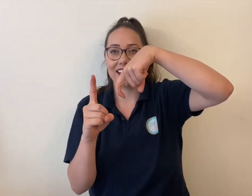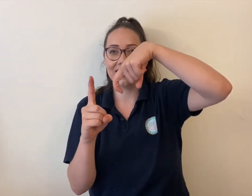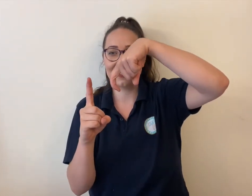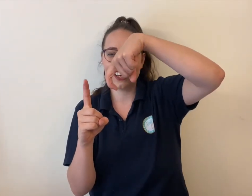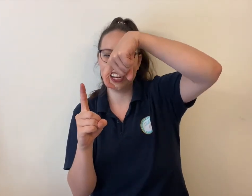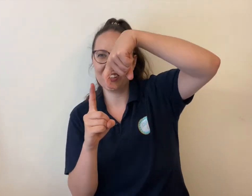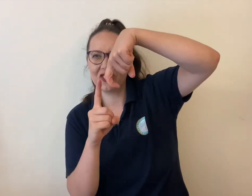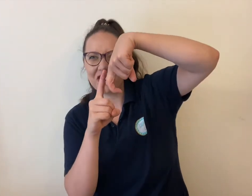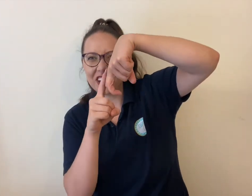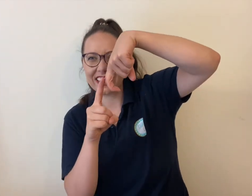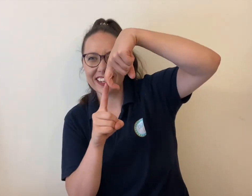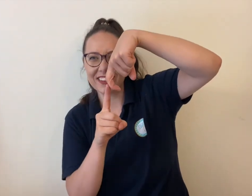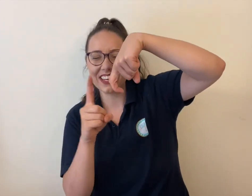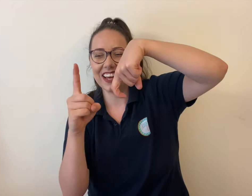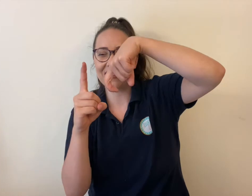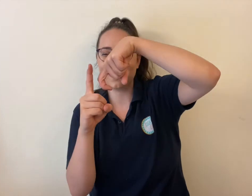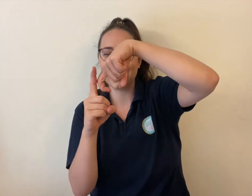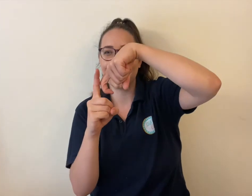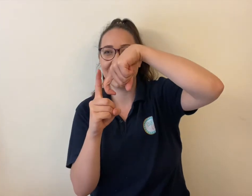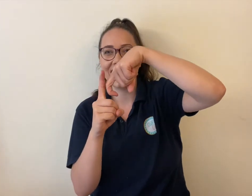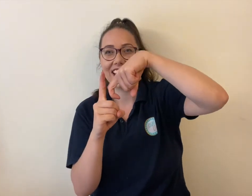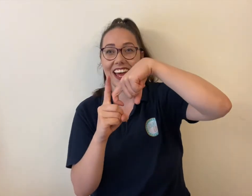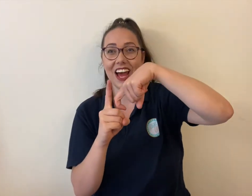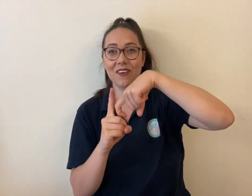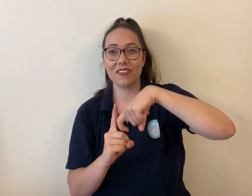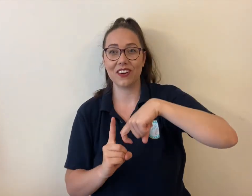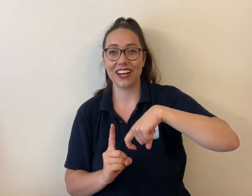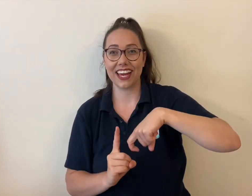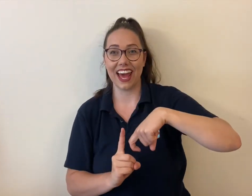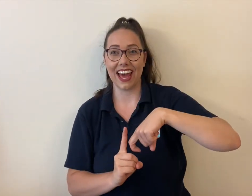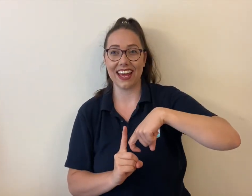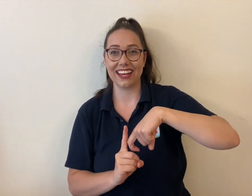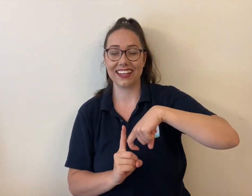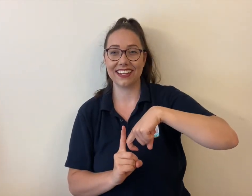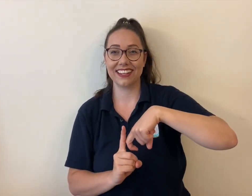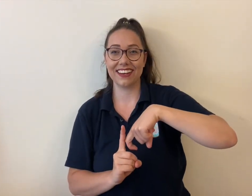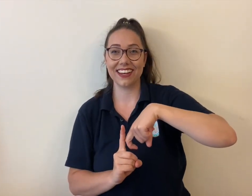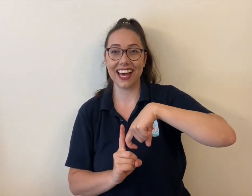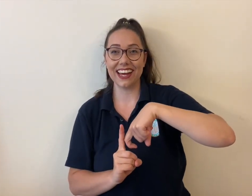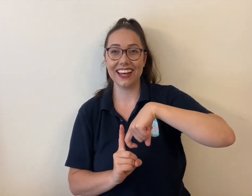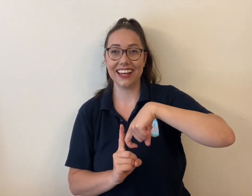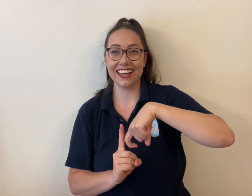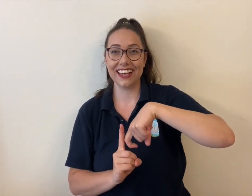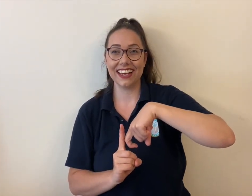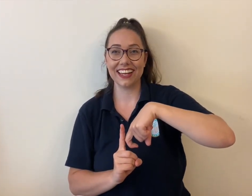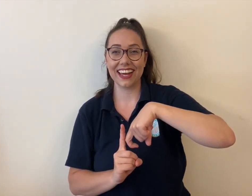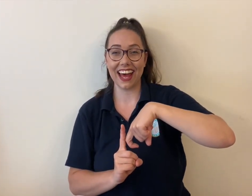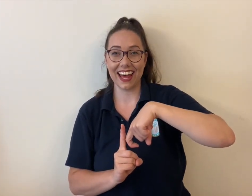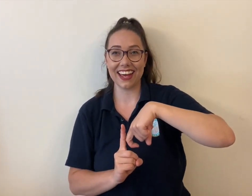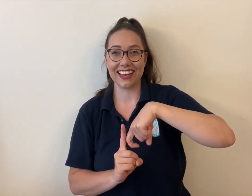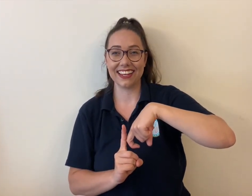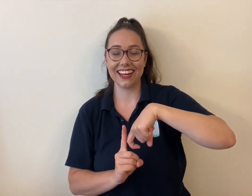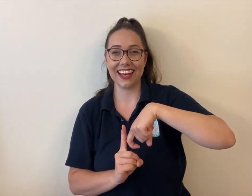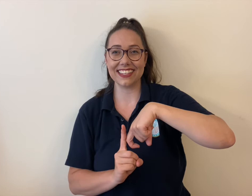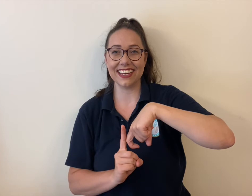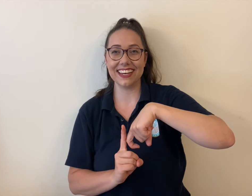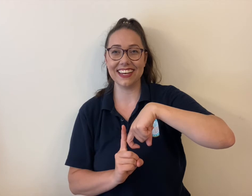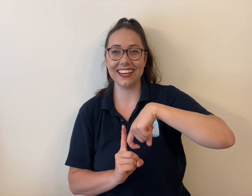little crook with your other finger, and we've got a K. There we go. K.